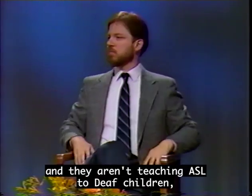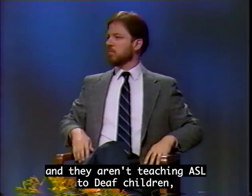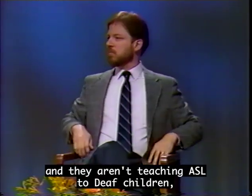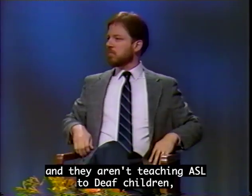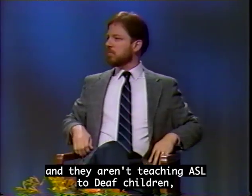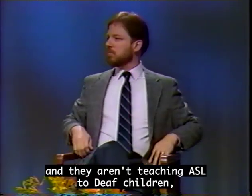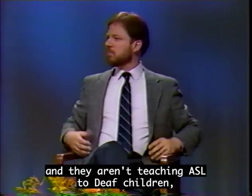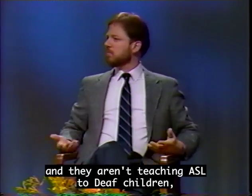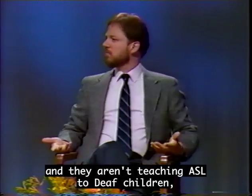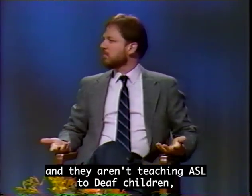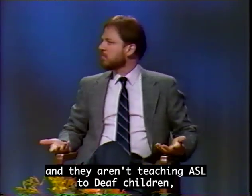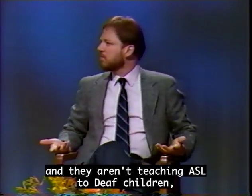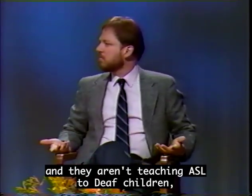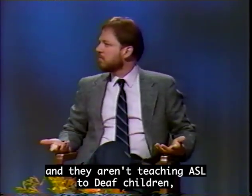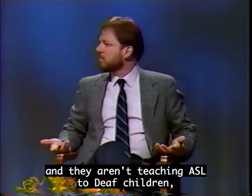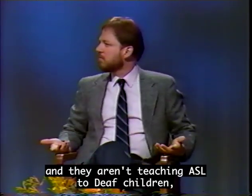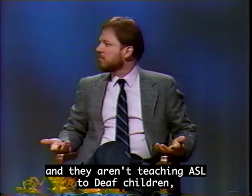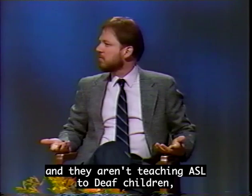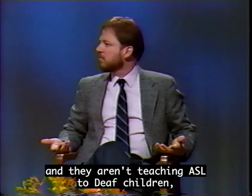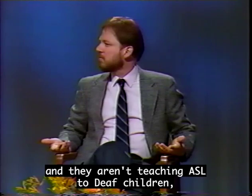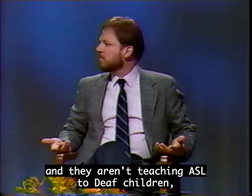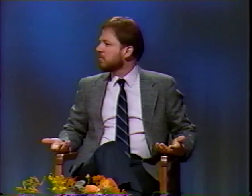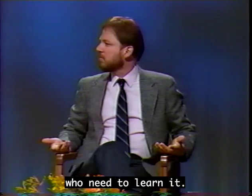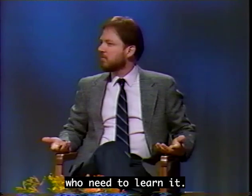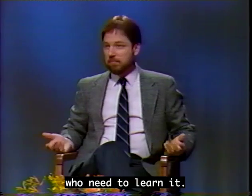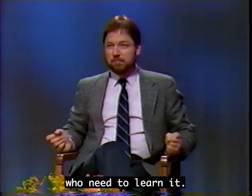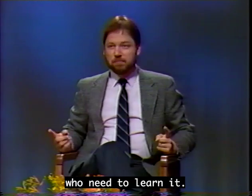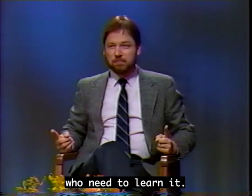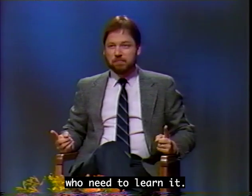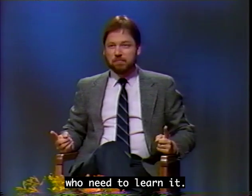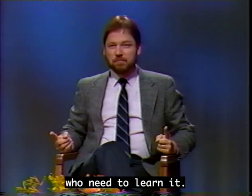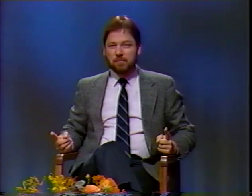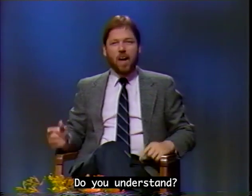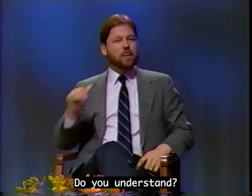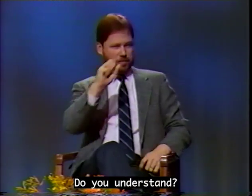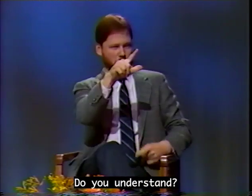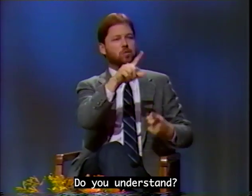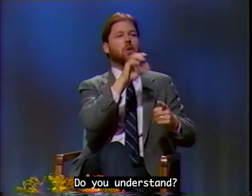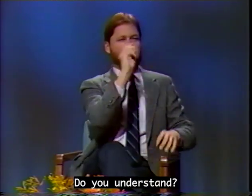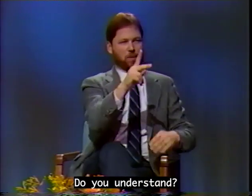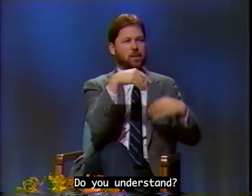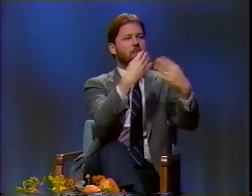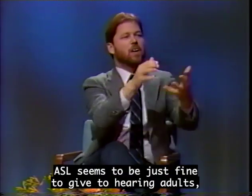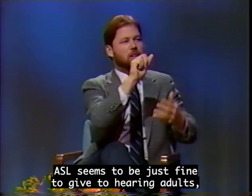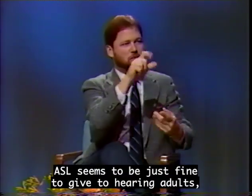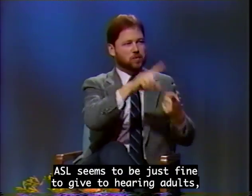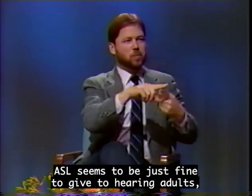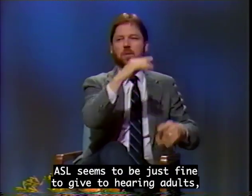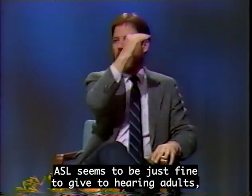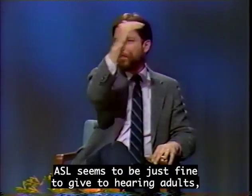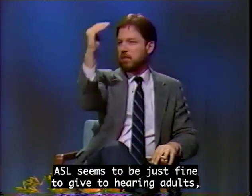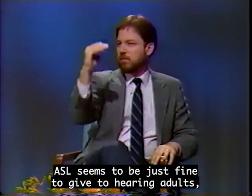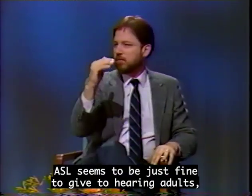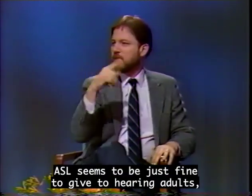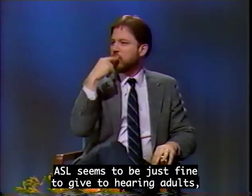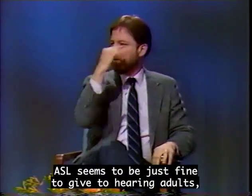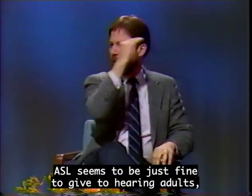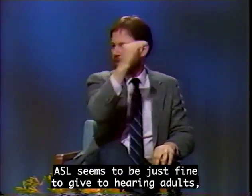And they aren't teaching ASL to deaf children who need to learn it. Do you understand? ASL seems to be just fine to give to